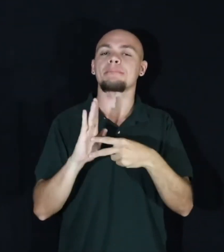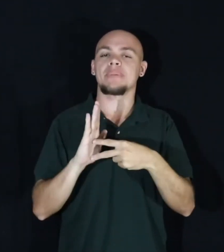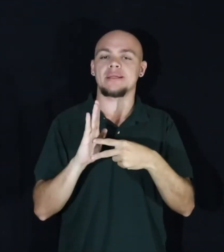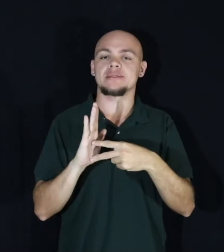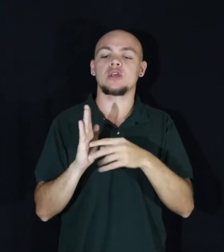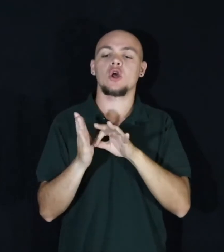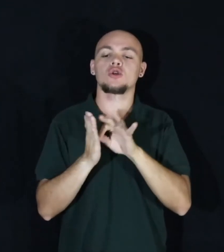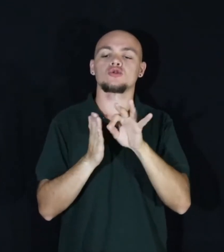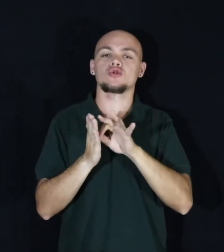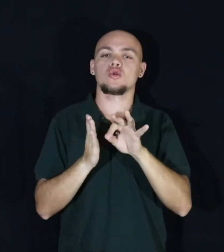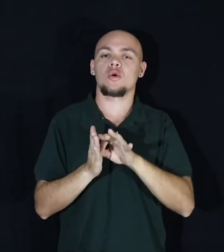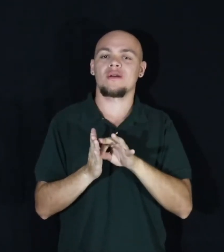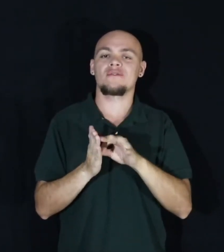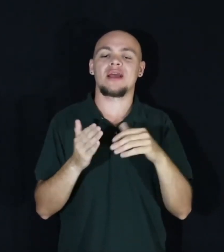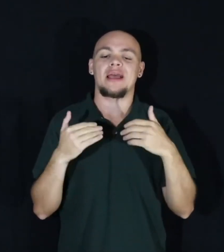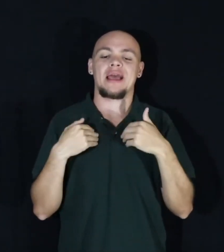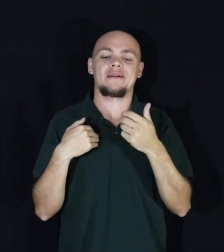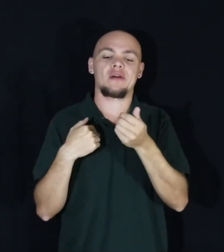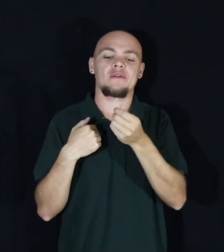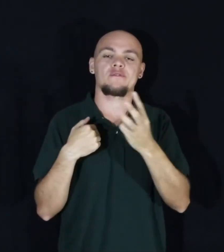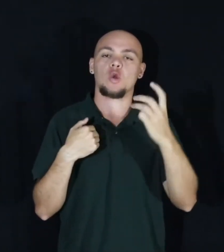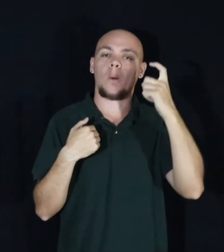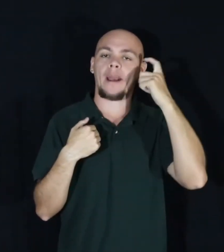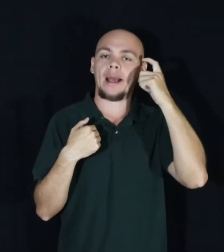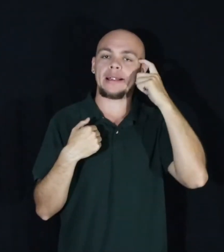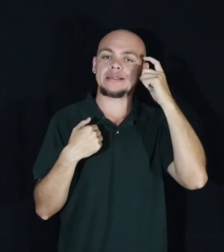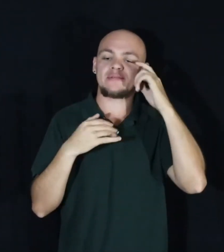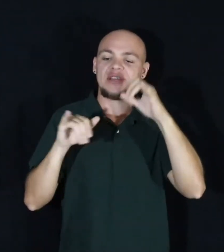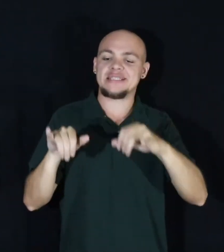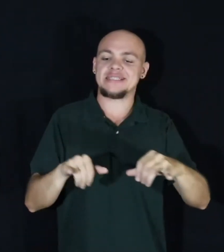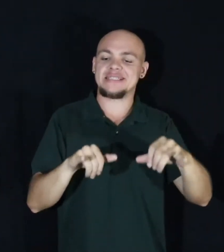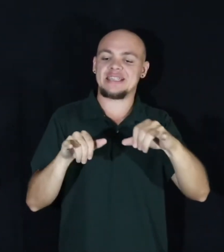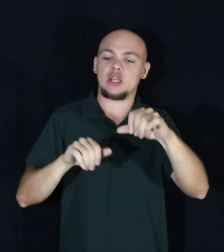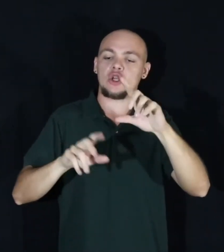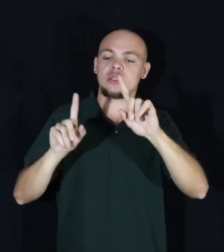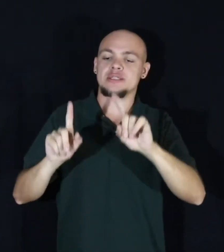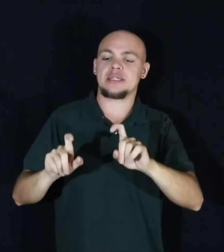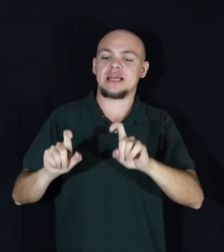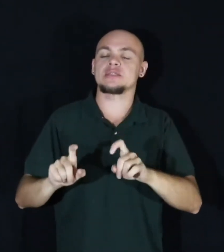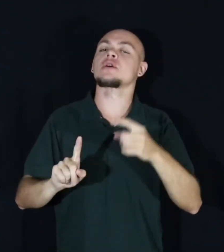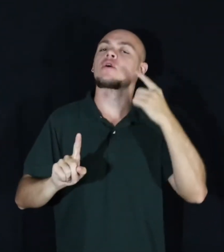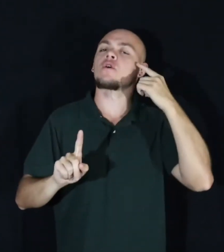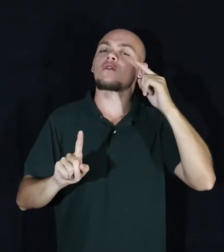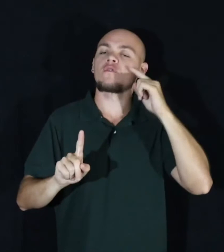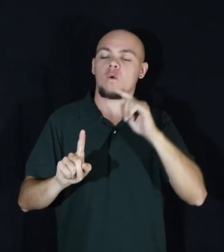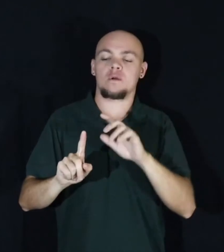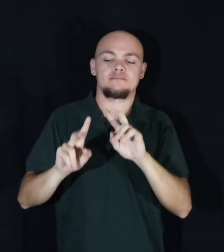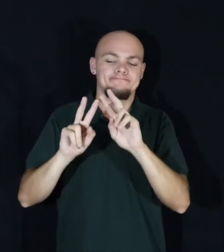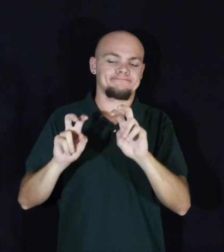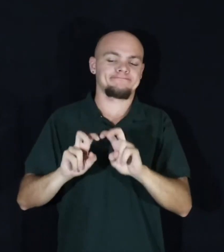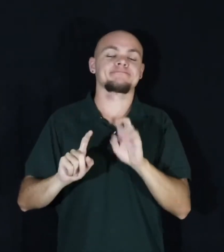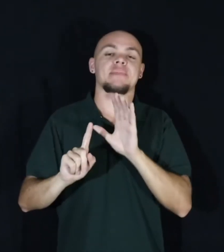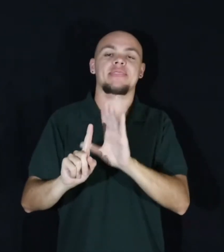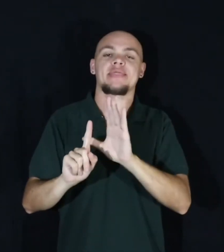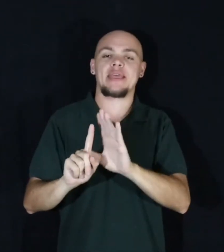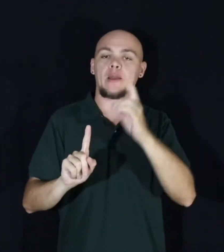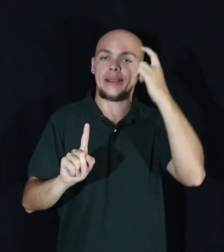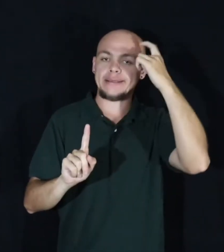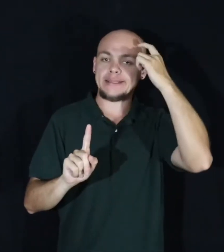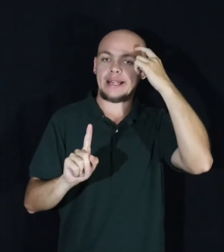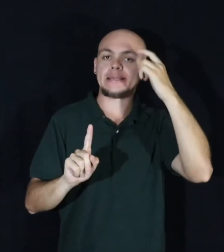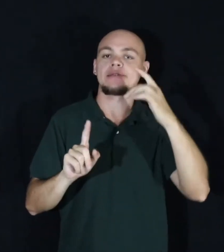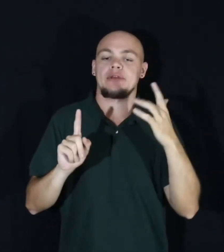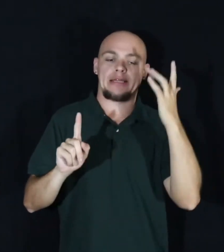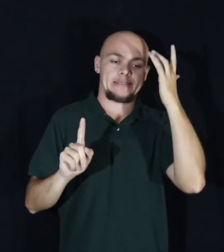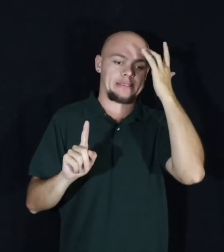score derived from one of several cognitive standardized tests designed to assess intelligence. And through my research,